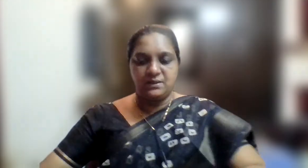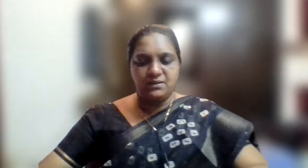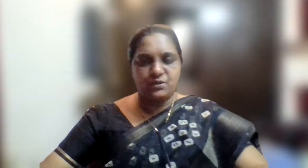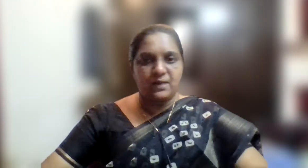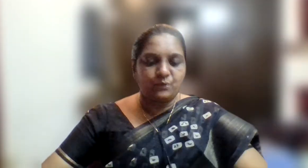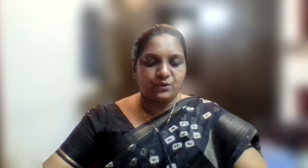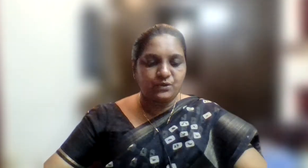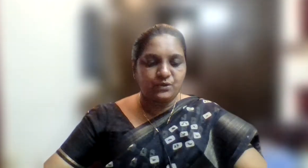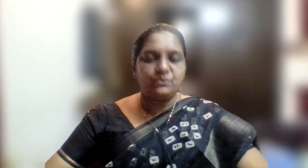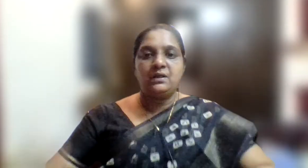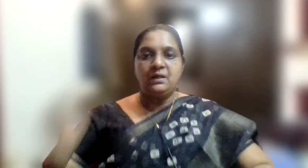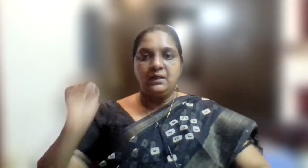So I'm going to